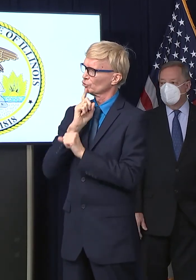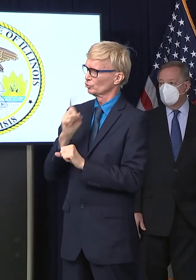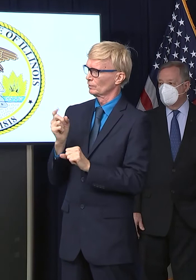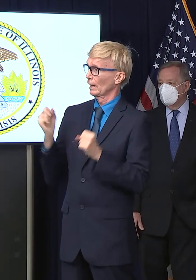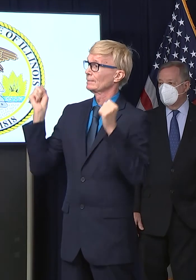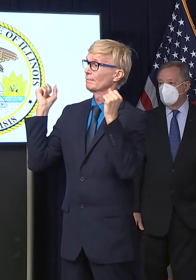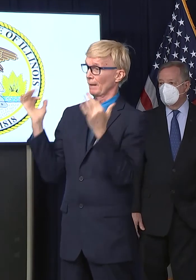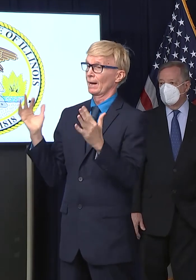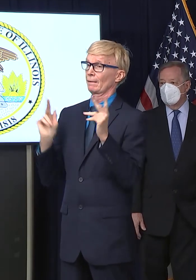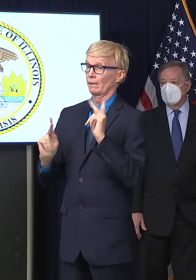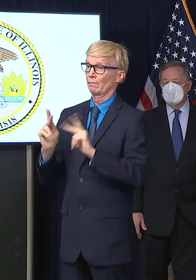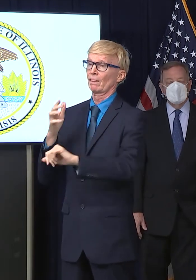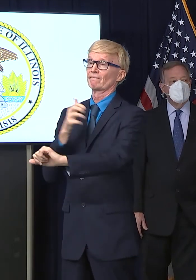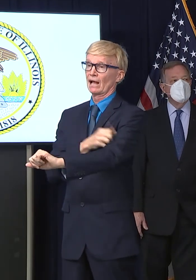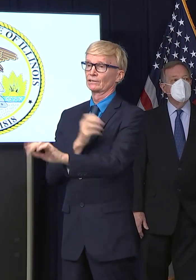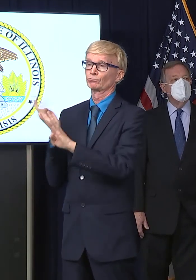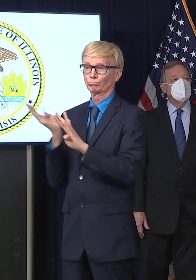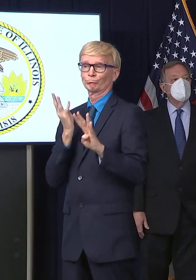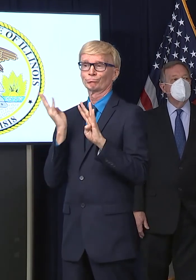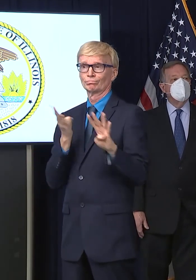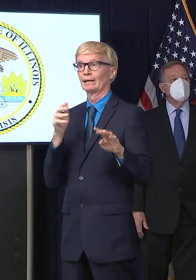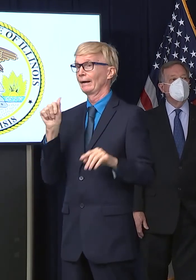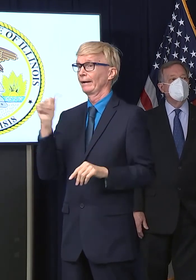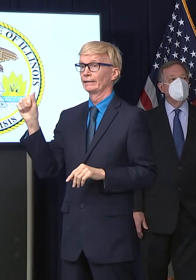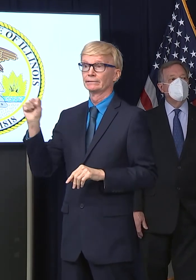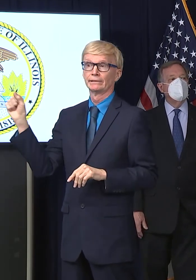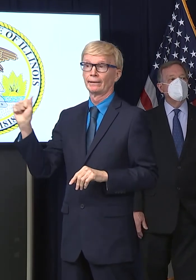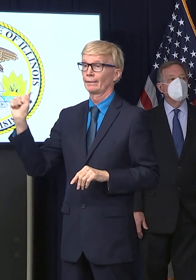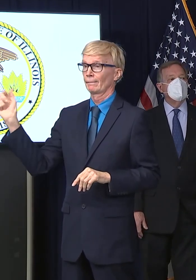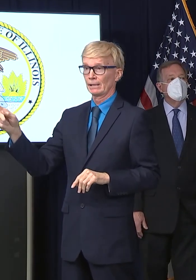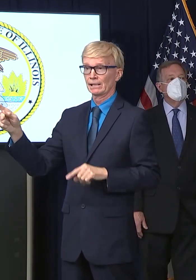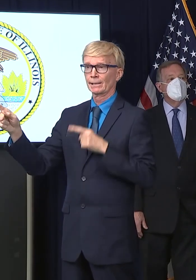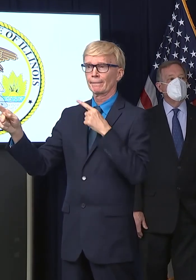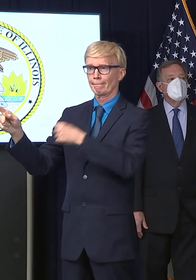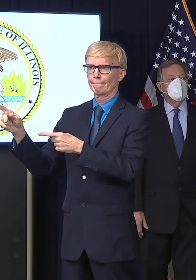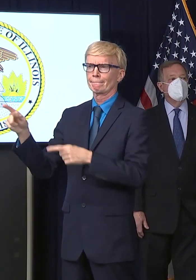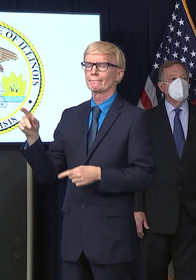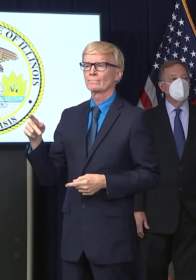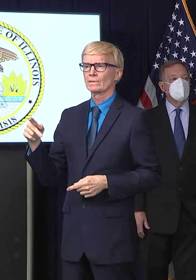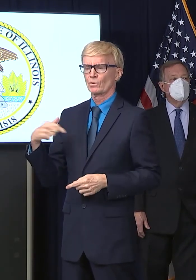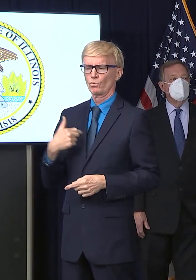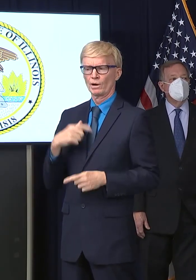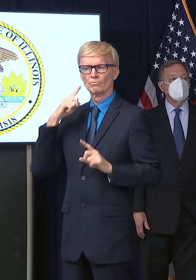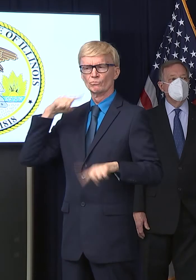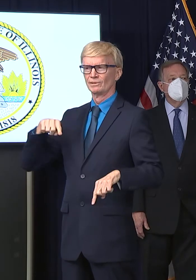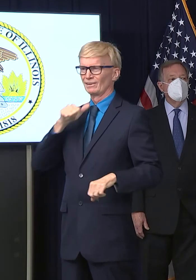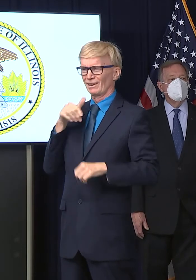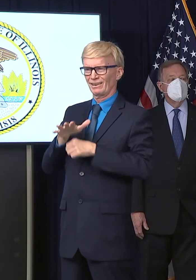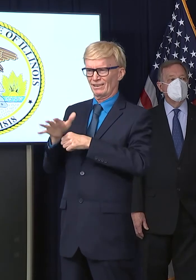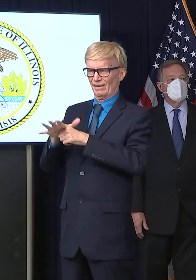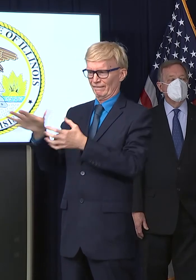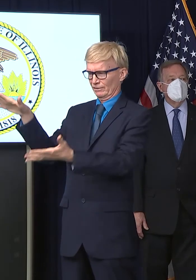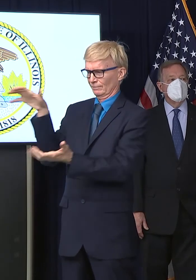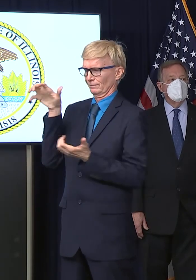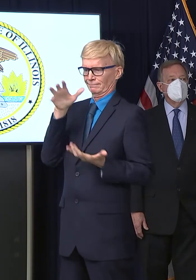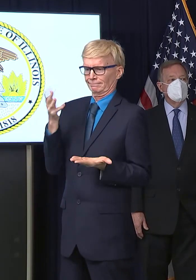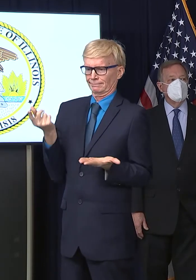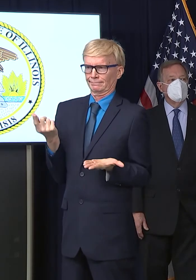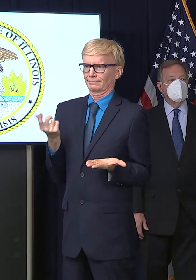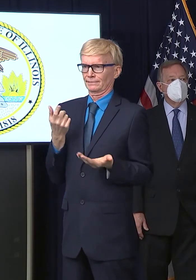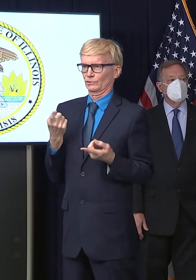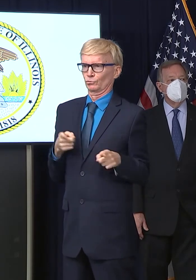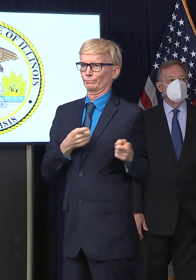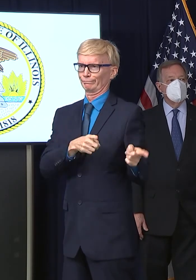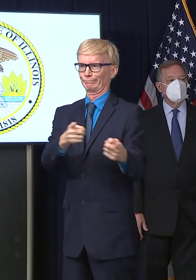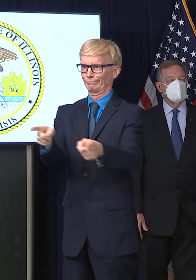people vaccinated as possible as soon as possible. And we all have a shared view that we're not getting enough vaccine today to make that happen. And